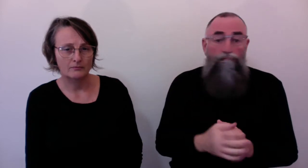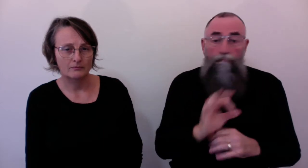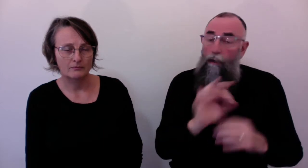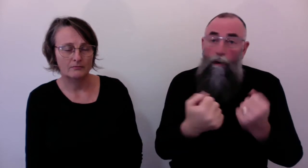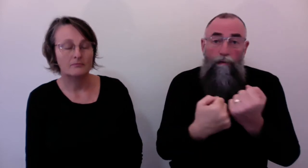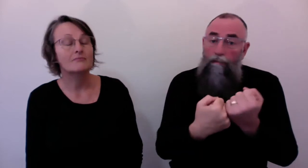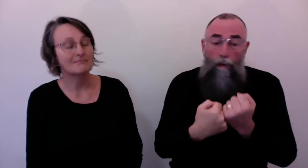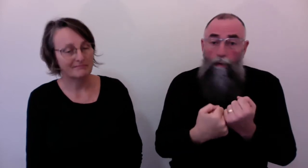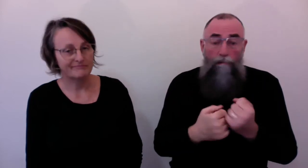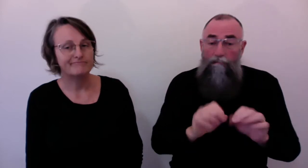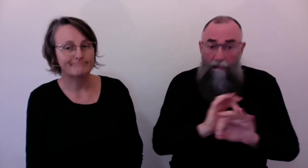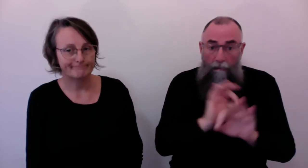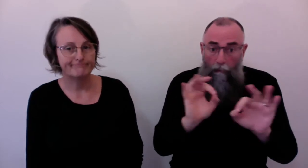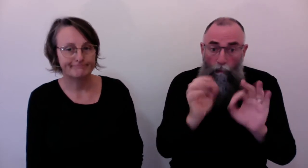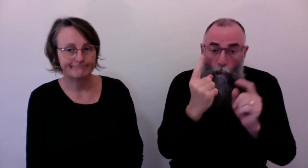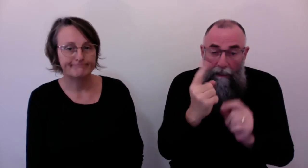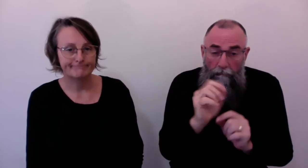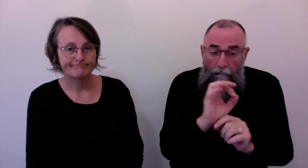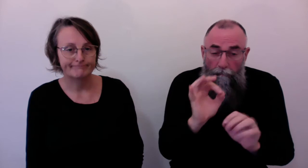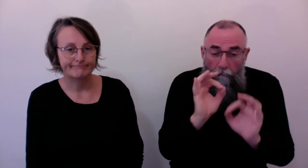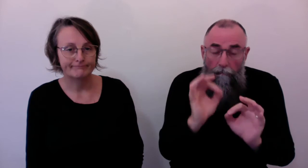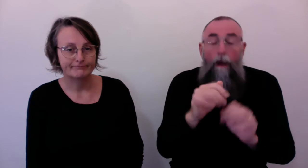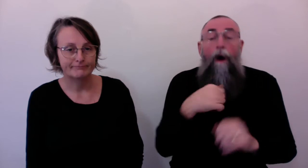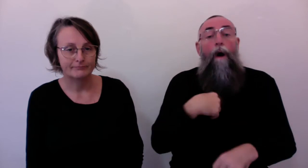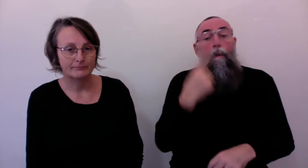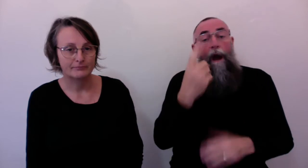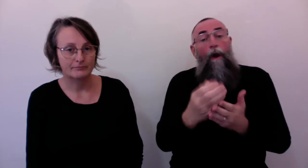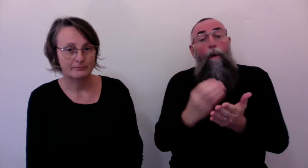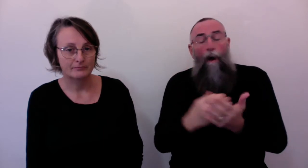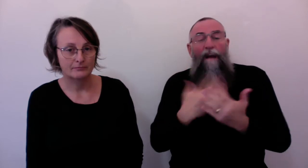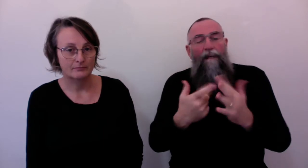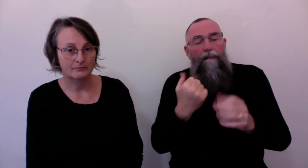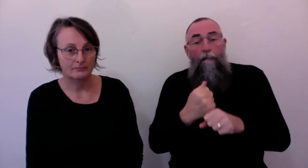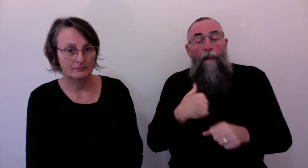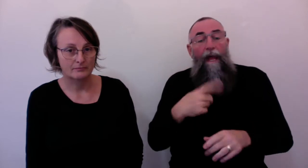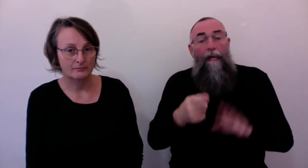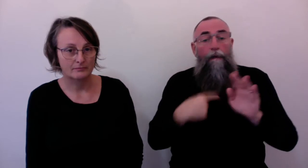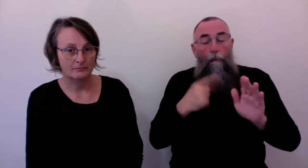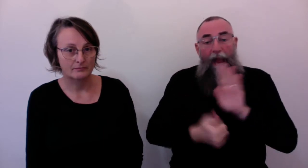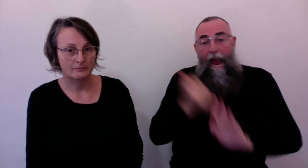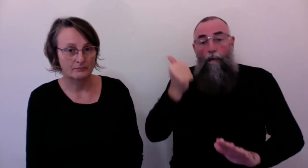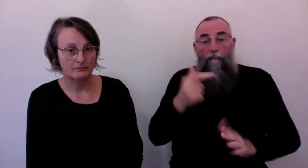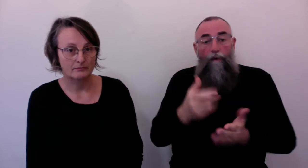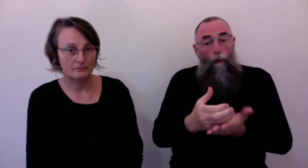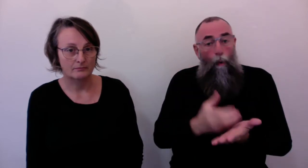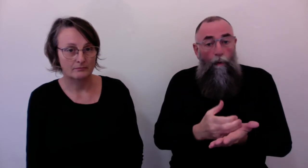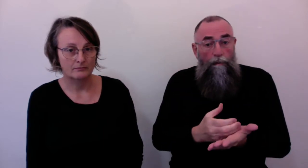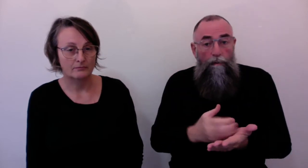all. For example, I got kicked out of a full-time acting course because of my disability, which